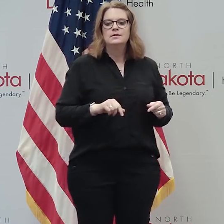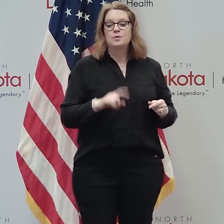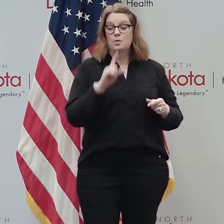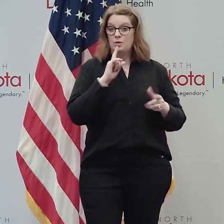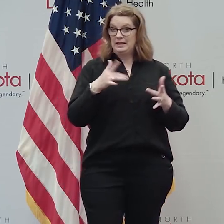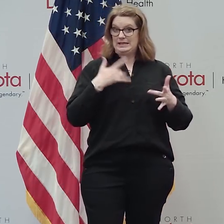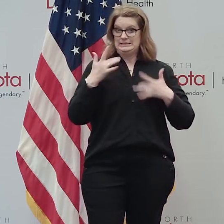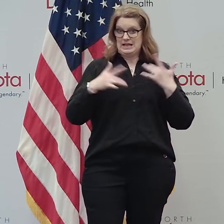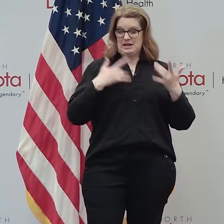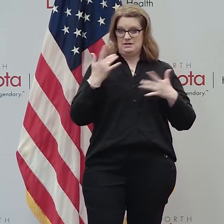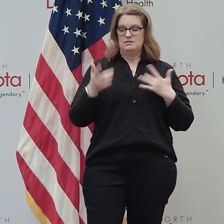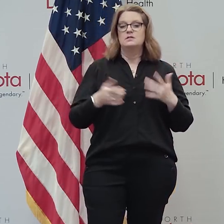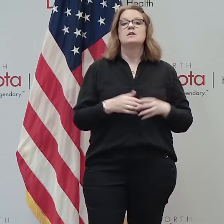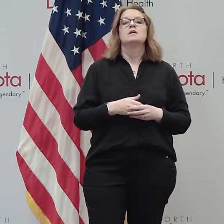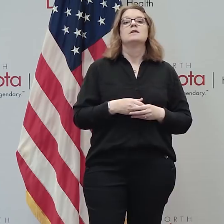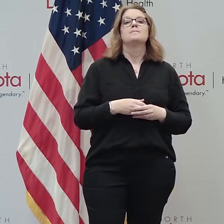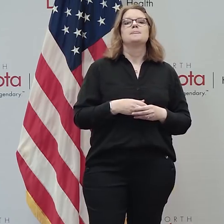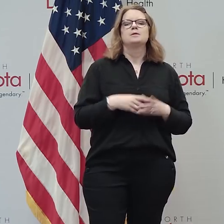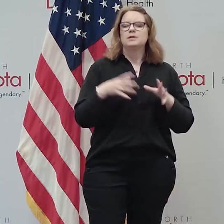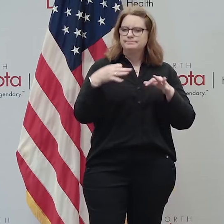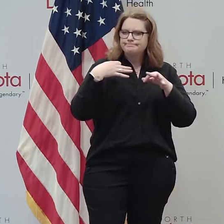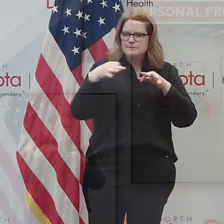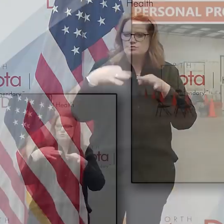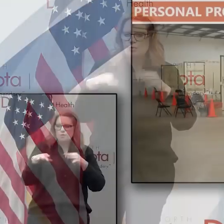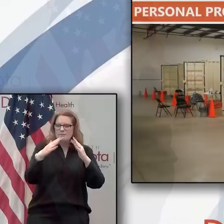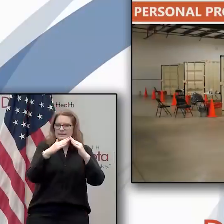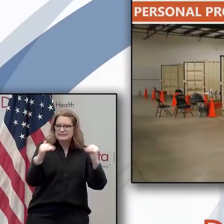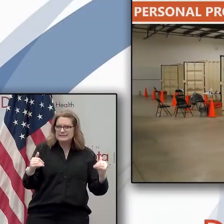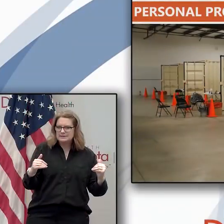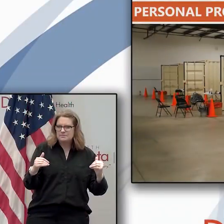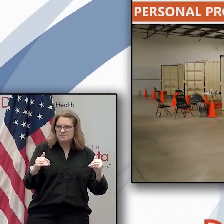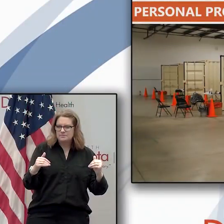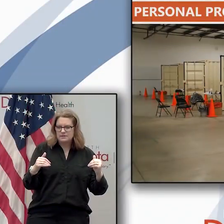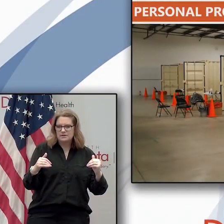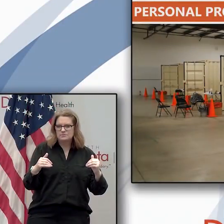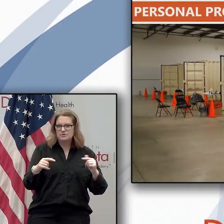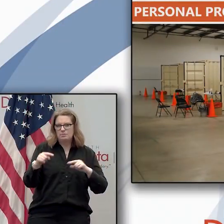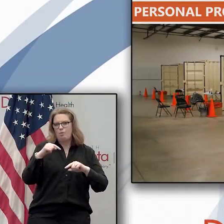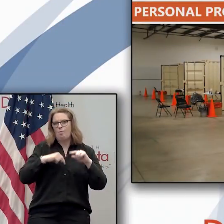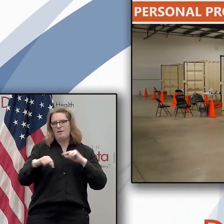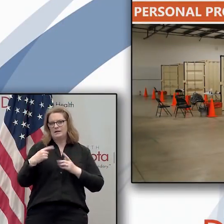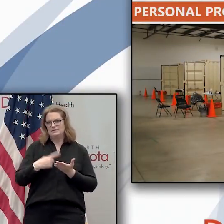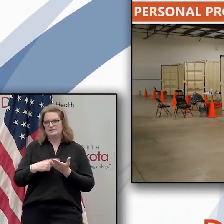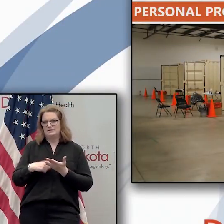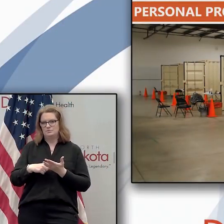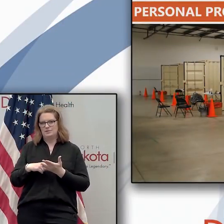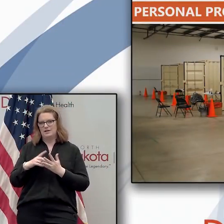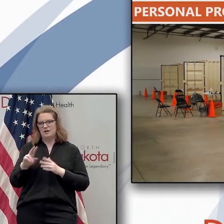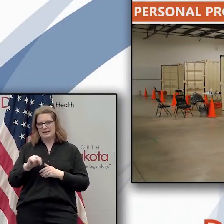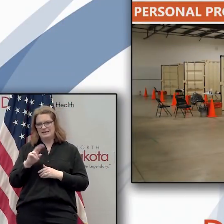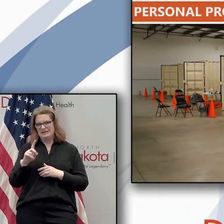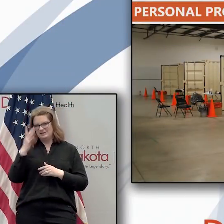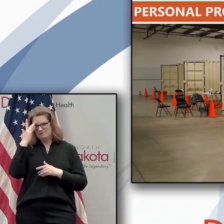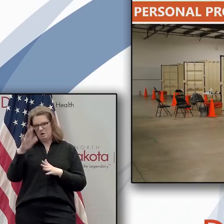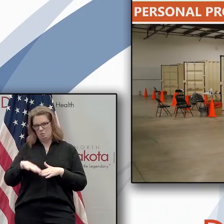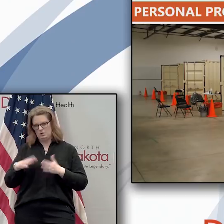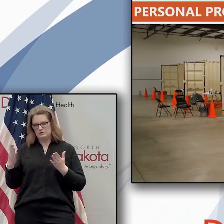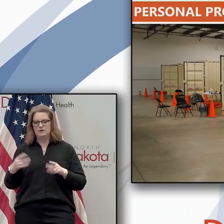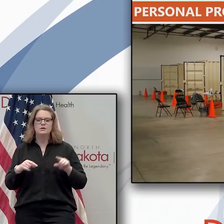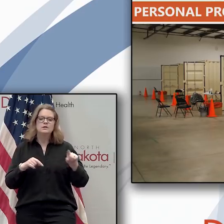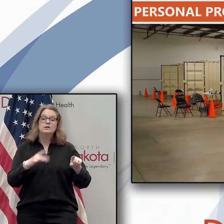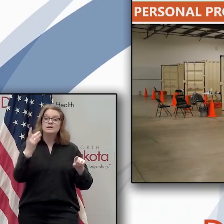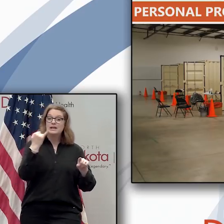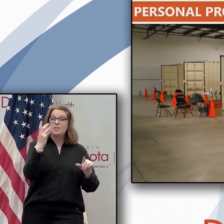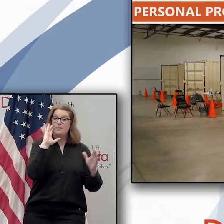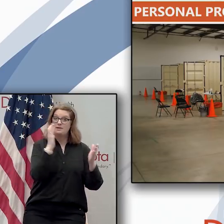When we took a look at we'll describe the system and then I'll tie it back to our restart in a second. But when we take a look at what you're seeing here,